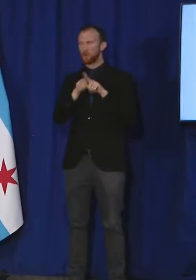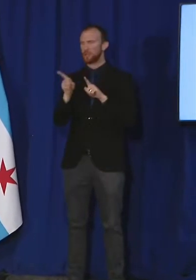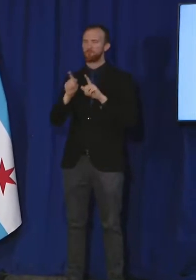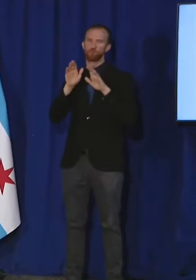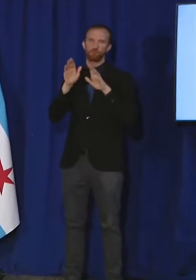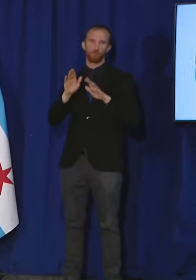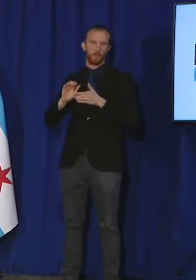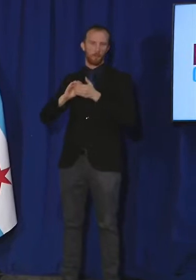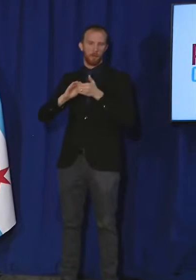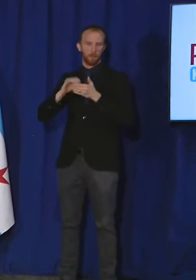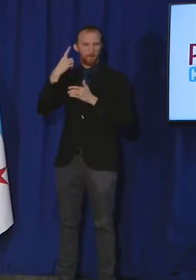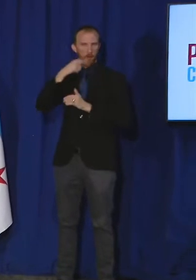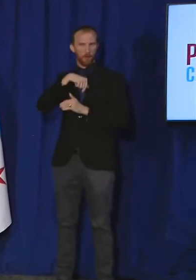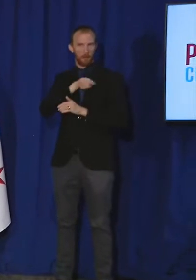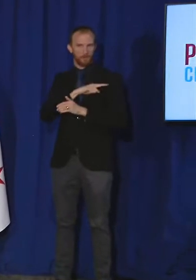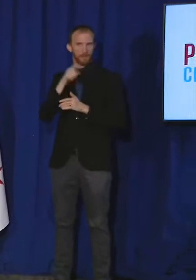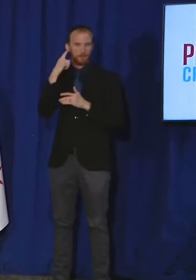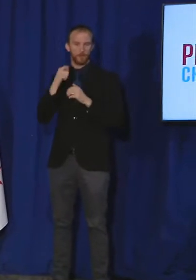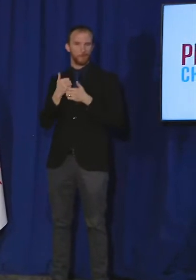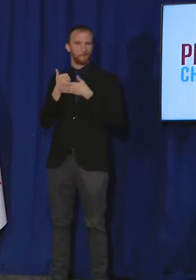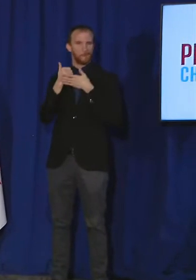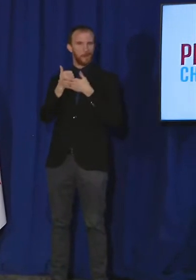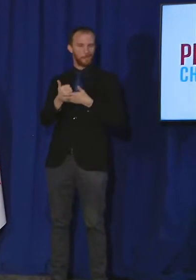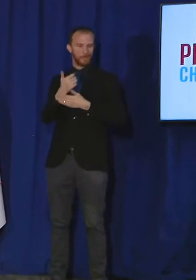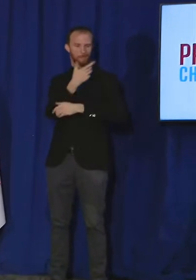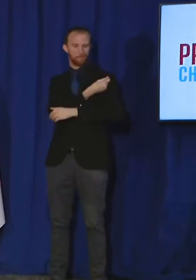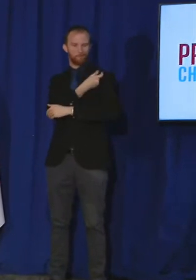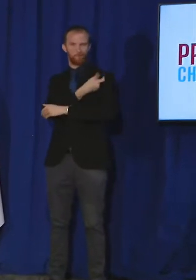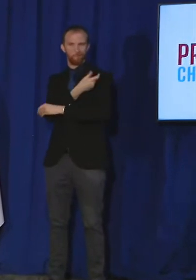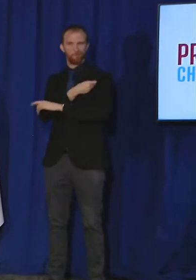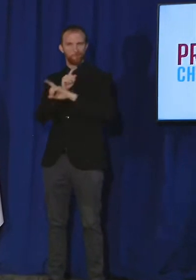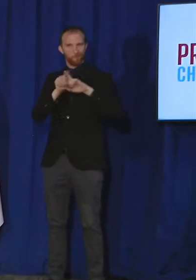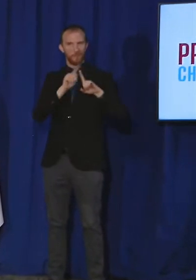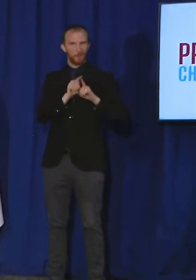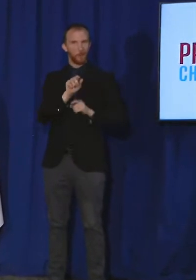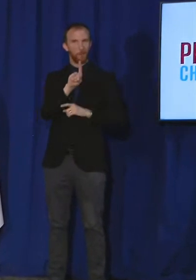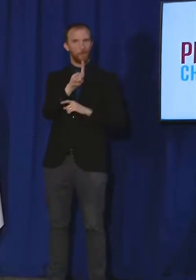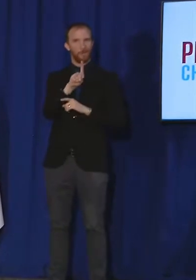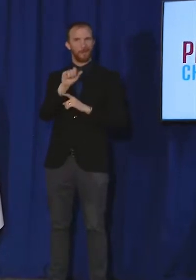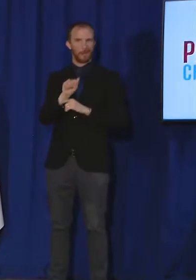us in vaccinating these 1A healthcare workers.